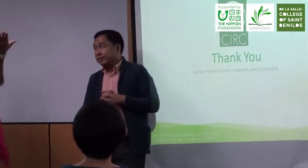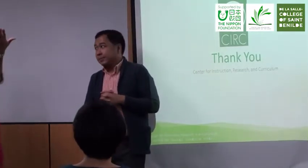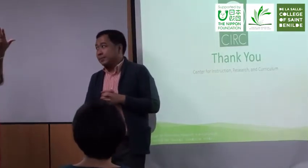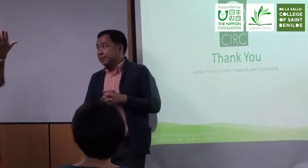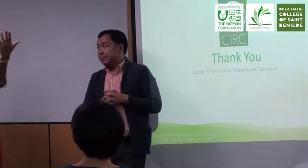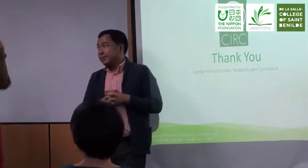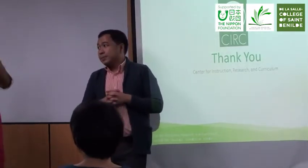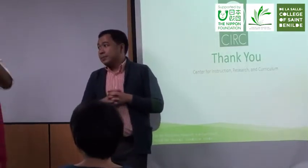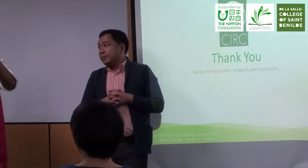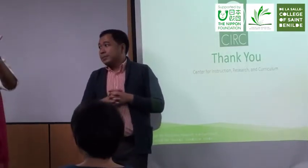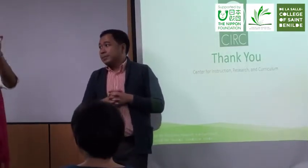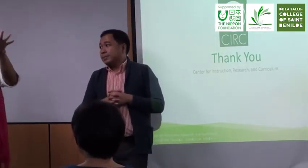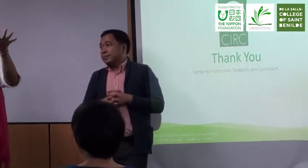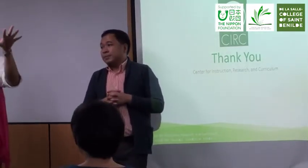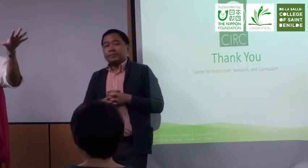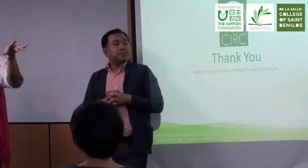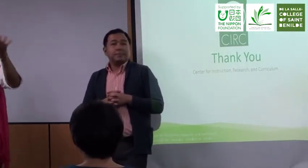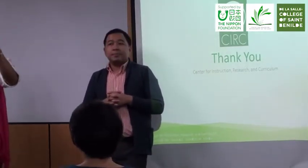Thank you.